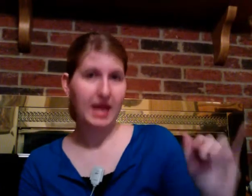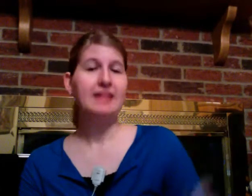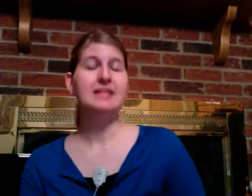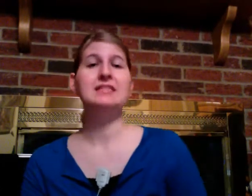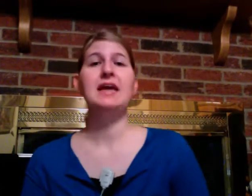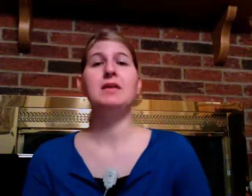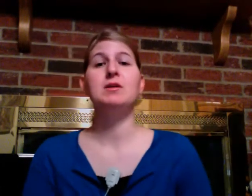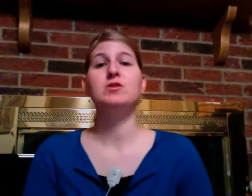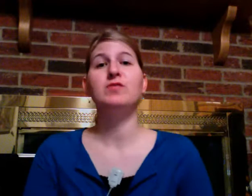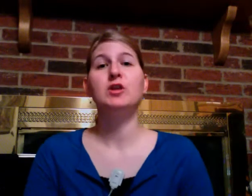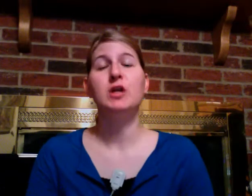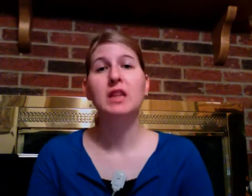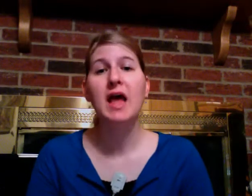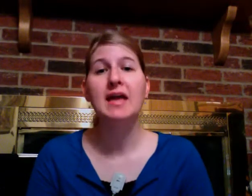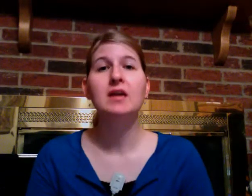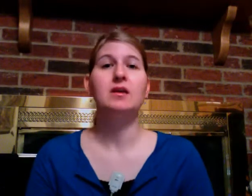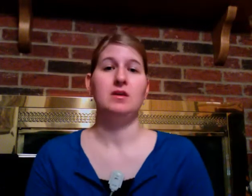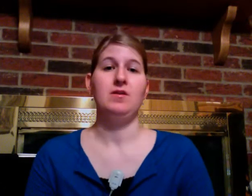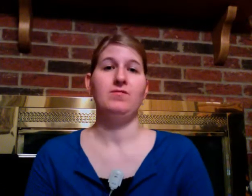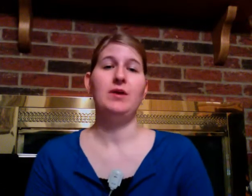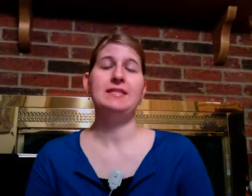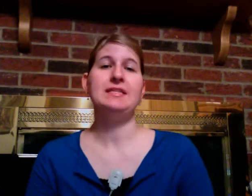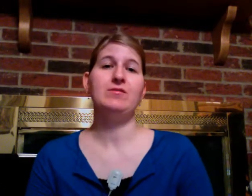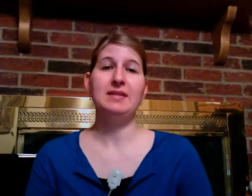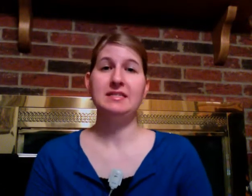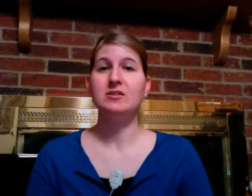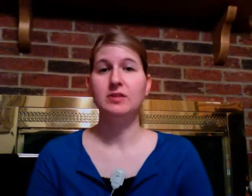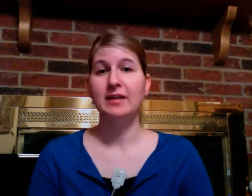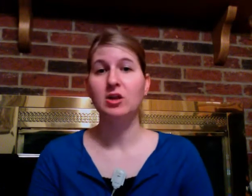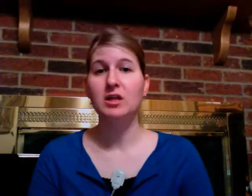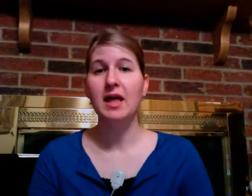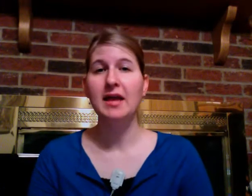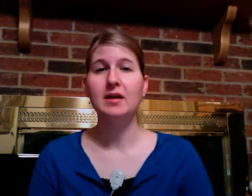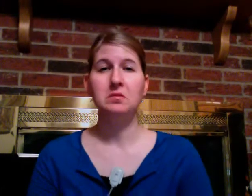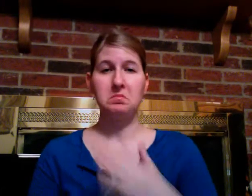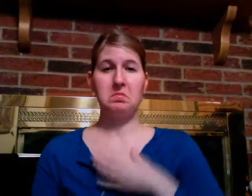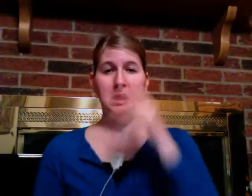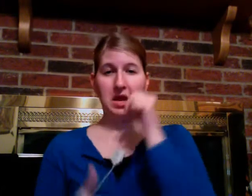This sign can be used for look-alike. For instance, if my sister and I look alike,